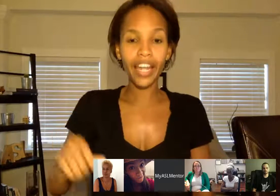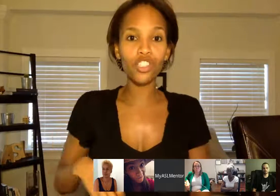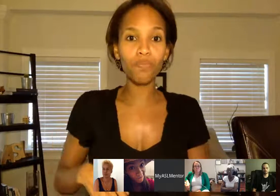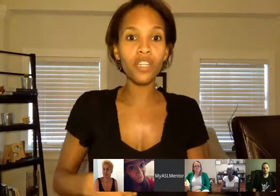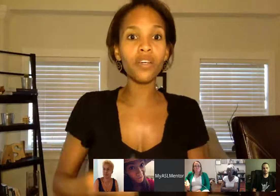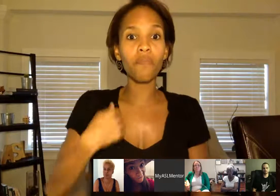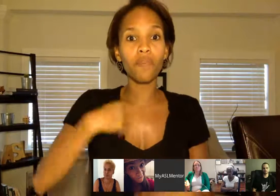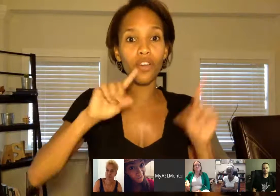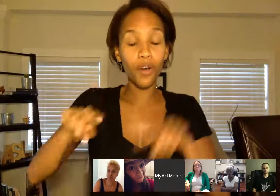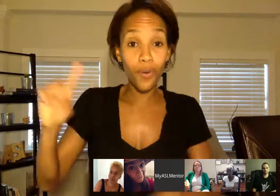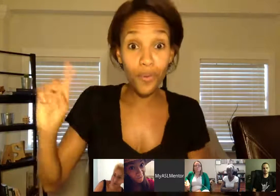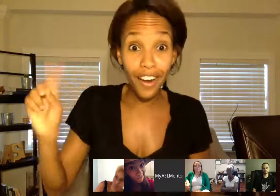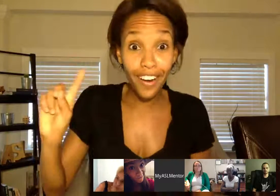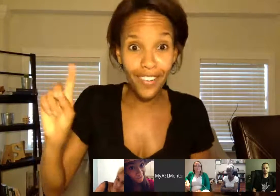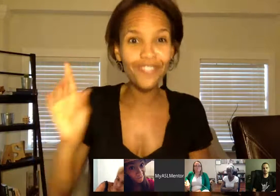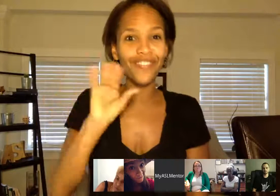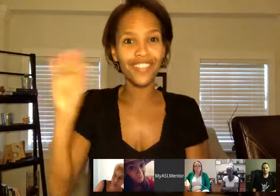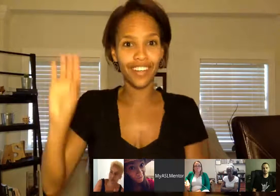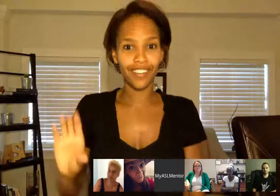and it should be,